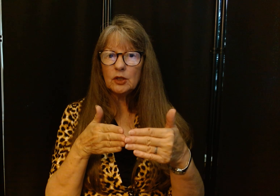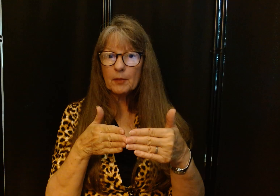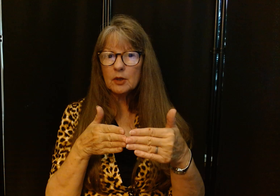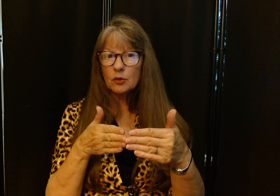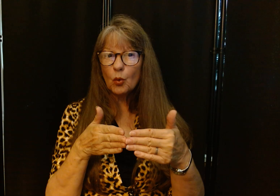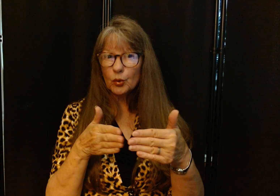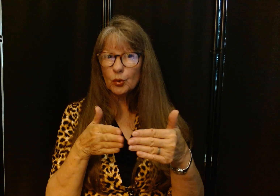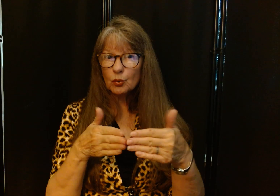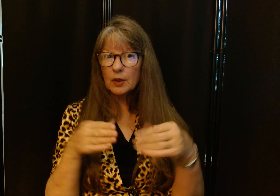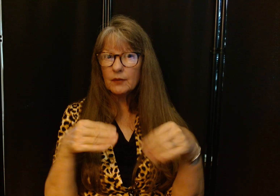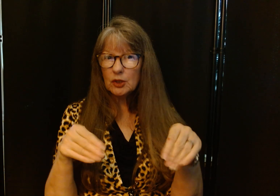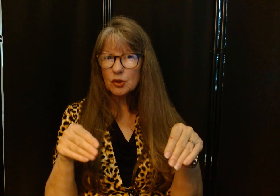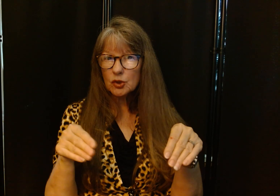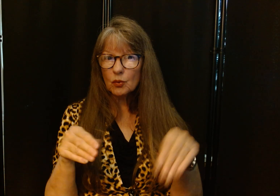to do corner store, convenience store,